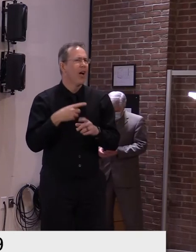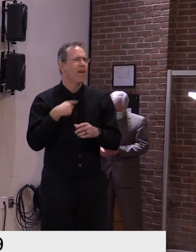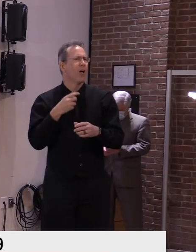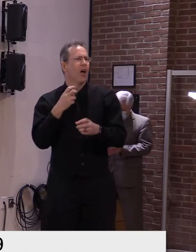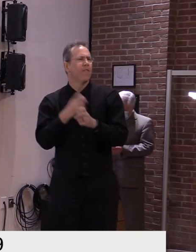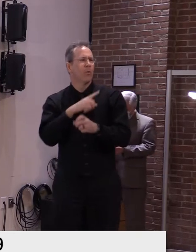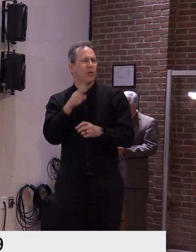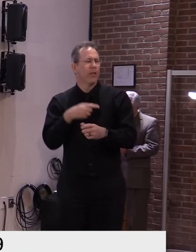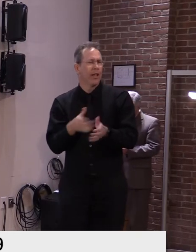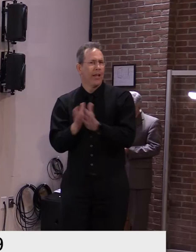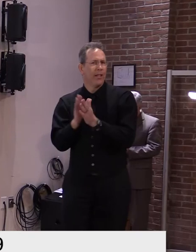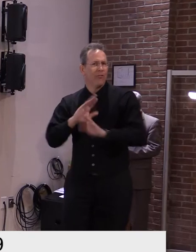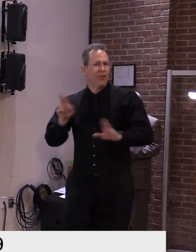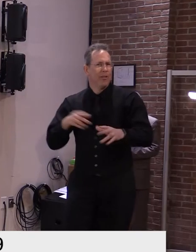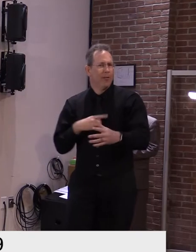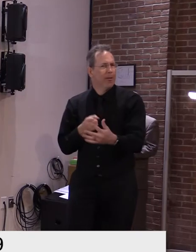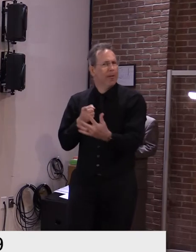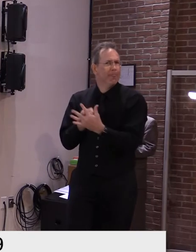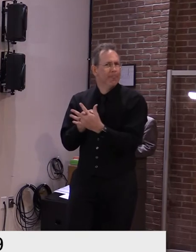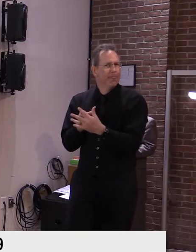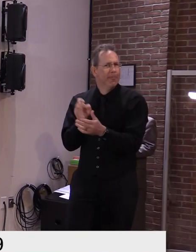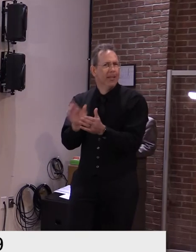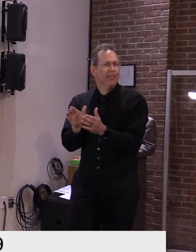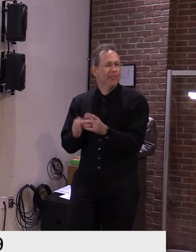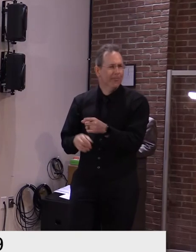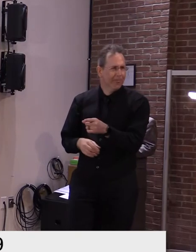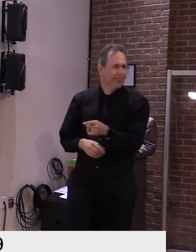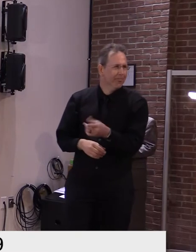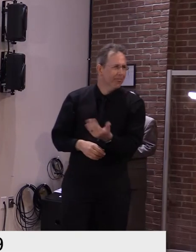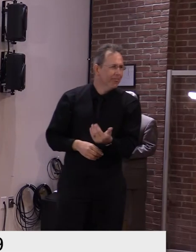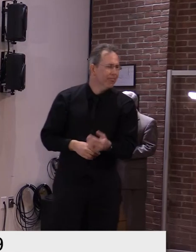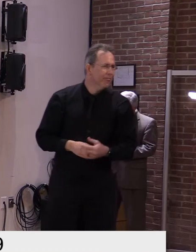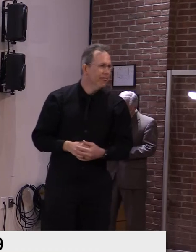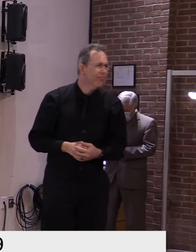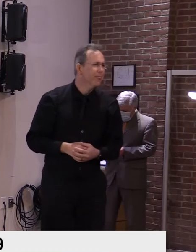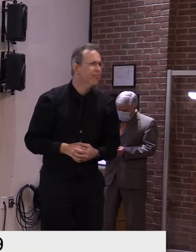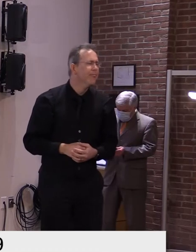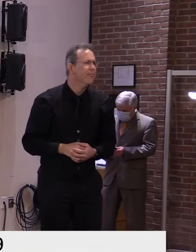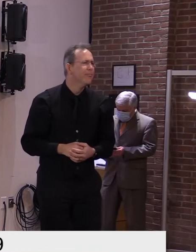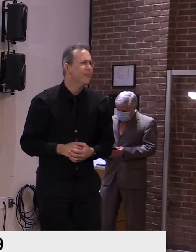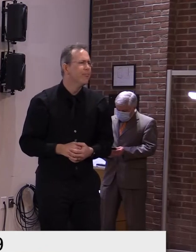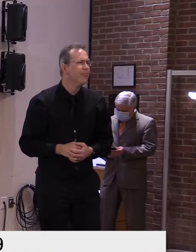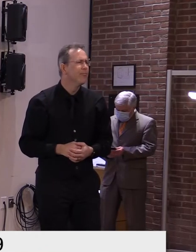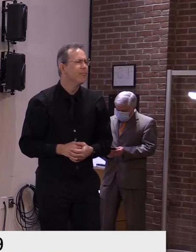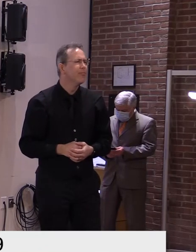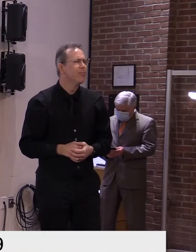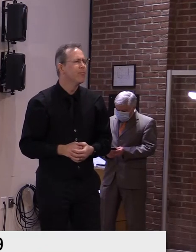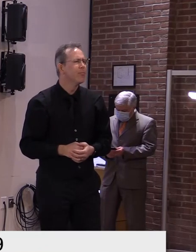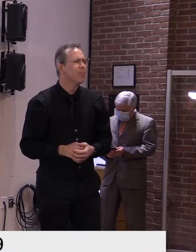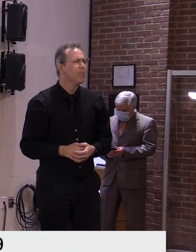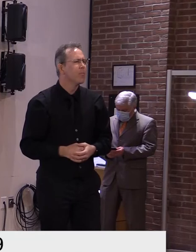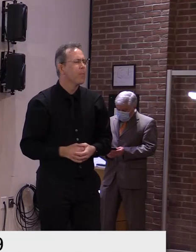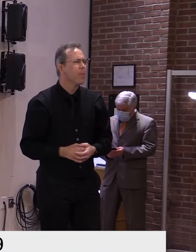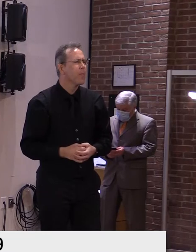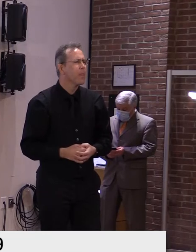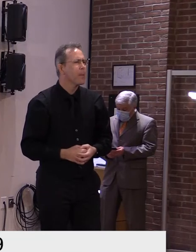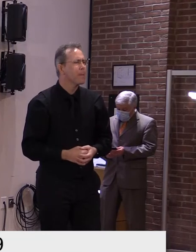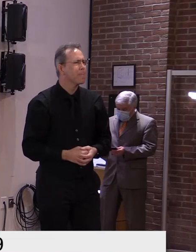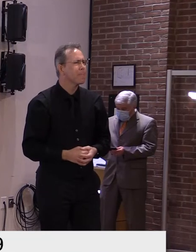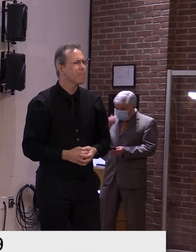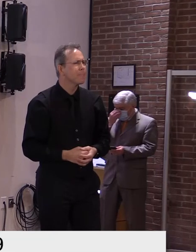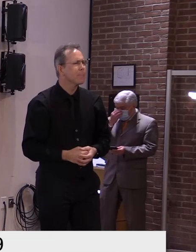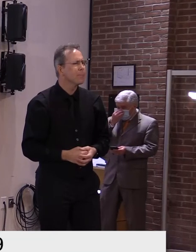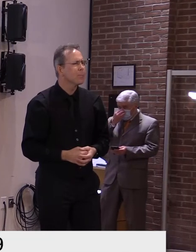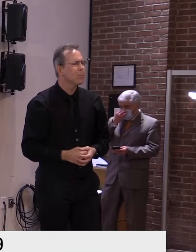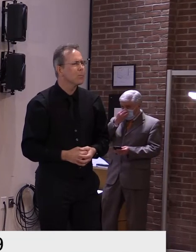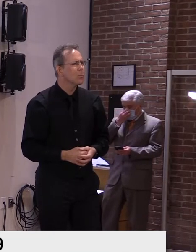Governor, I was wondering your thoughts about the decision by the Vermont Principals Association to award high school titles to three or four teams